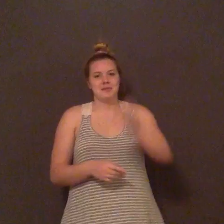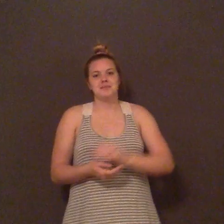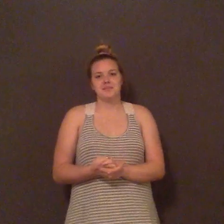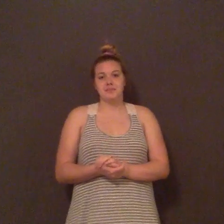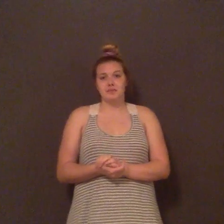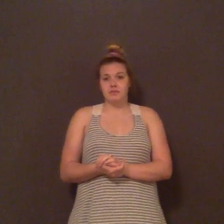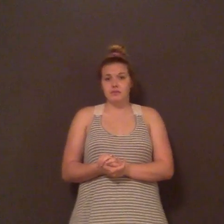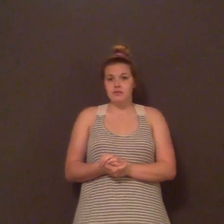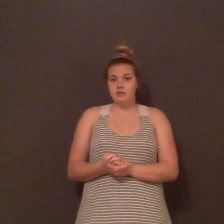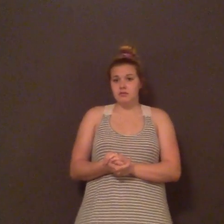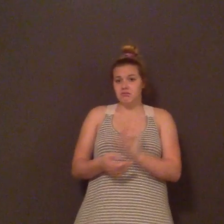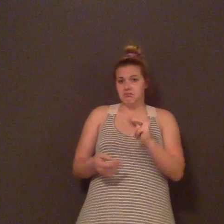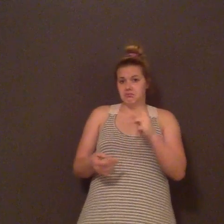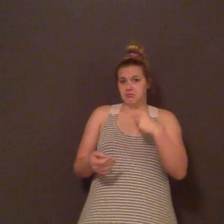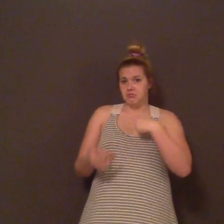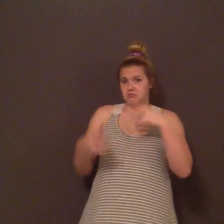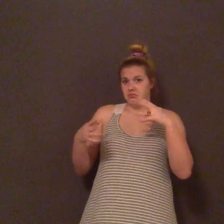mind if I sit for a minute? Go ahead.